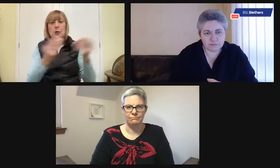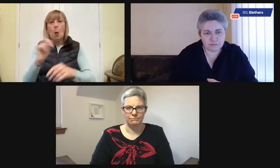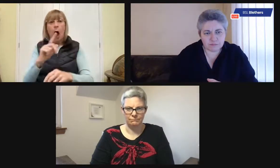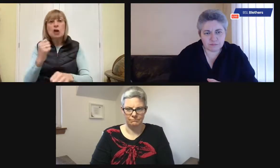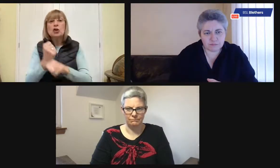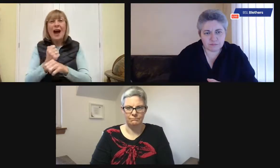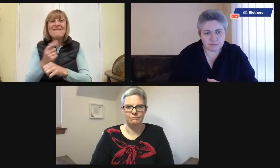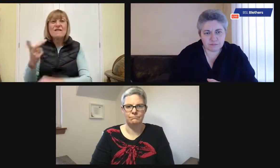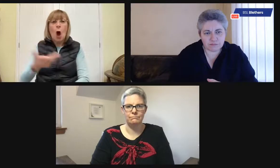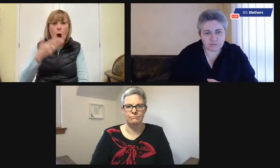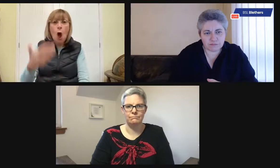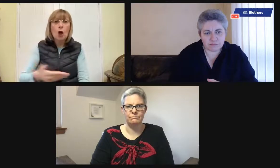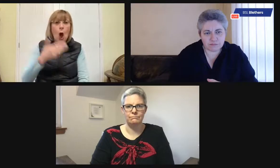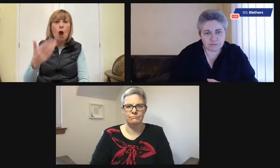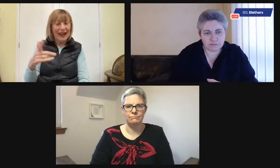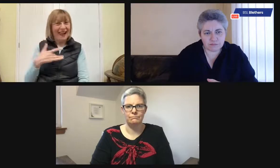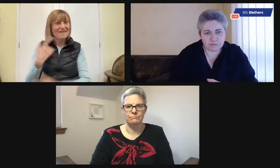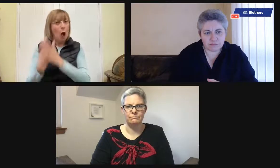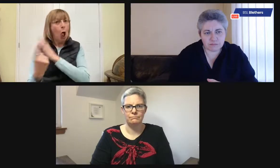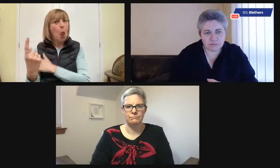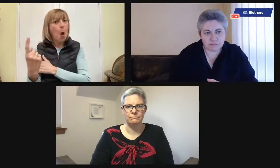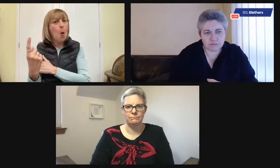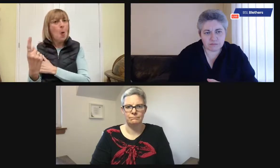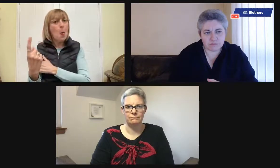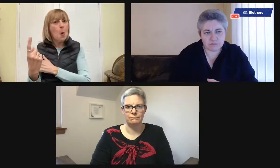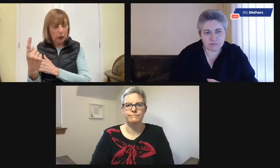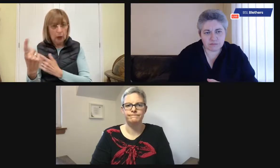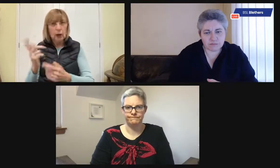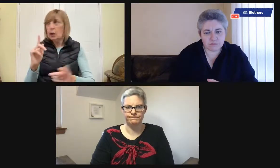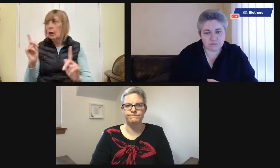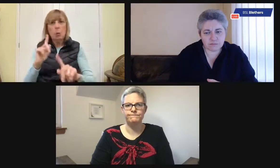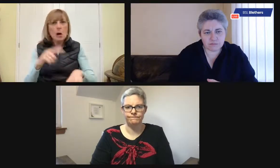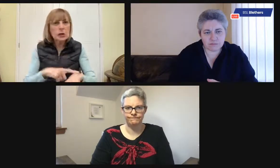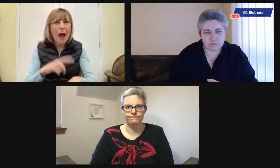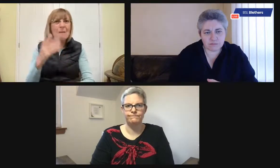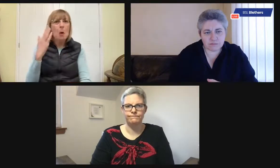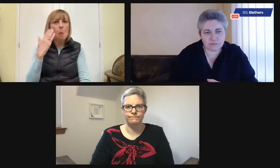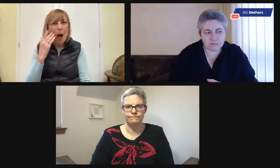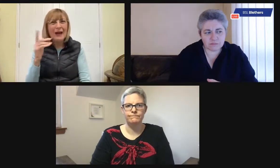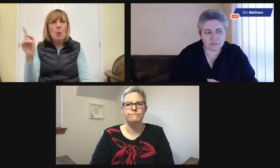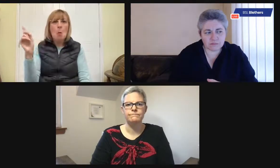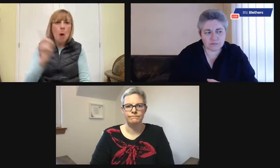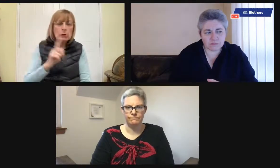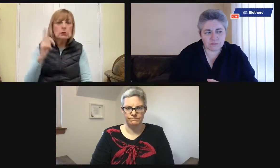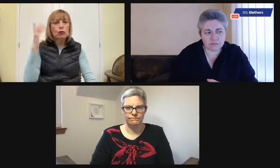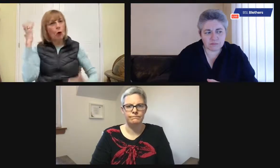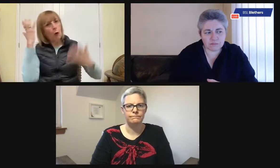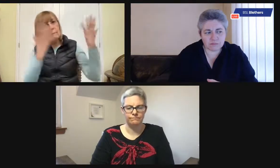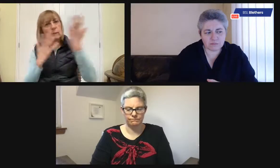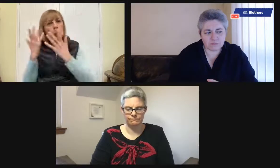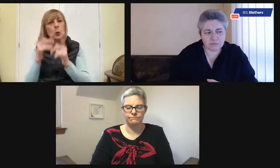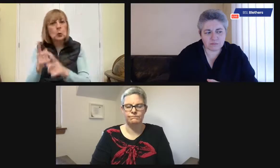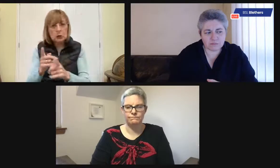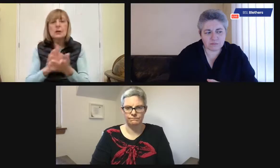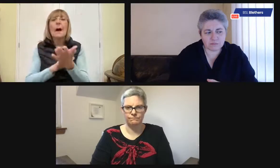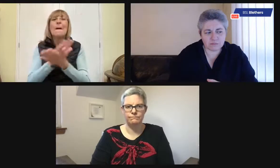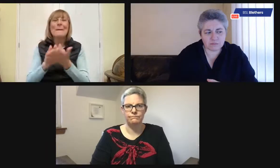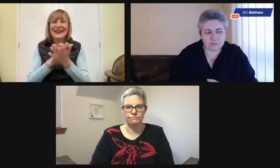that gives all of that information. And of course, Jeff was living on his own. So he very frequently need to